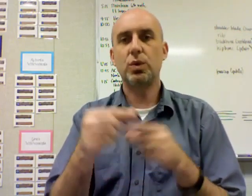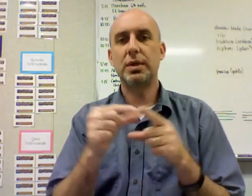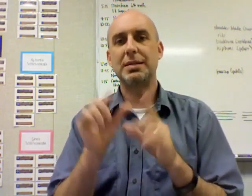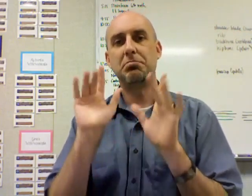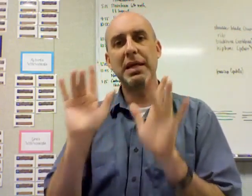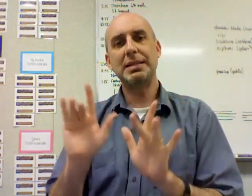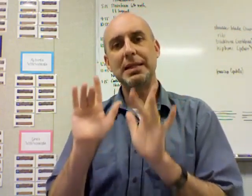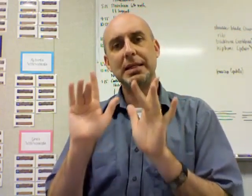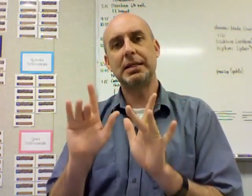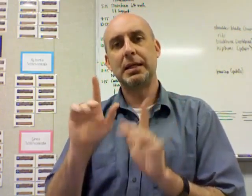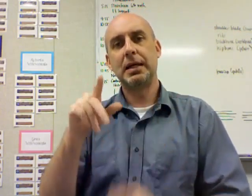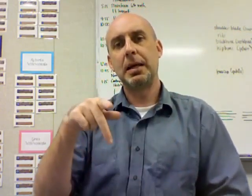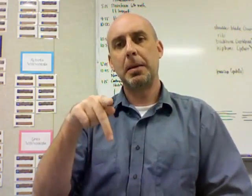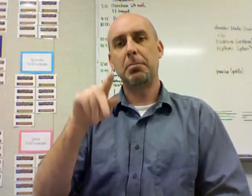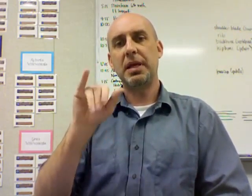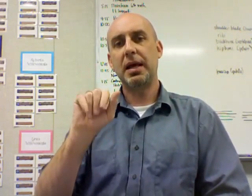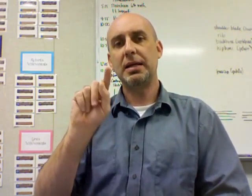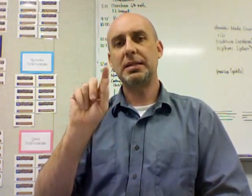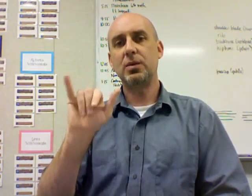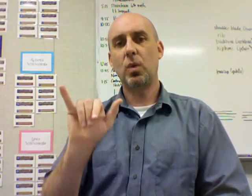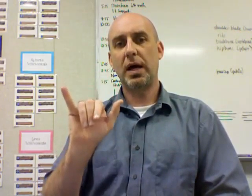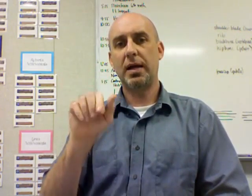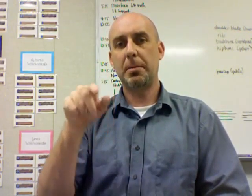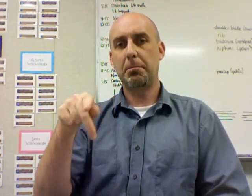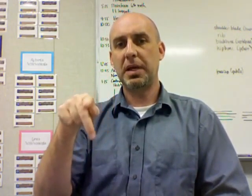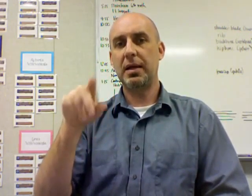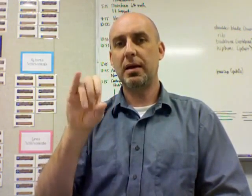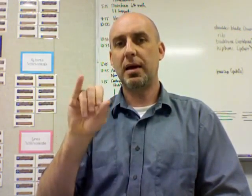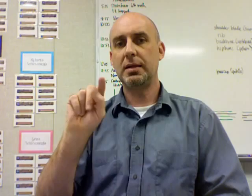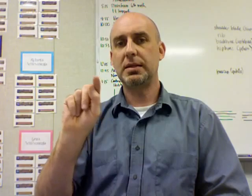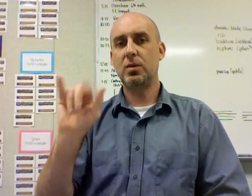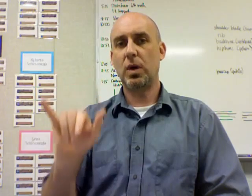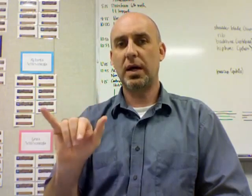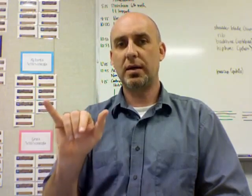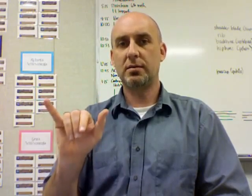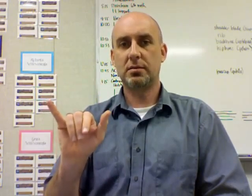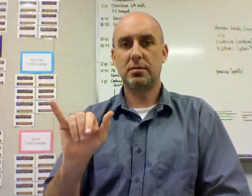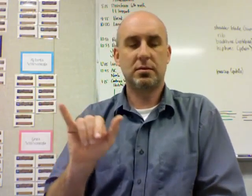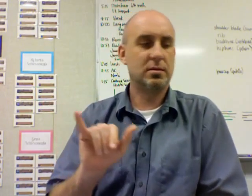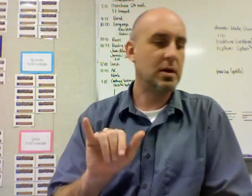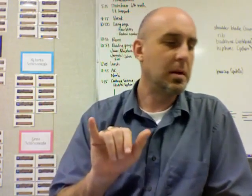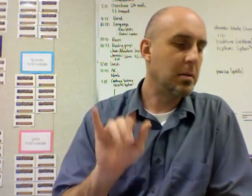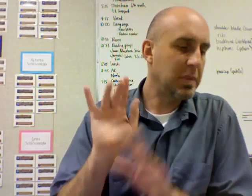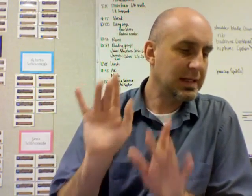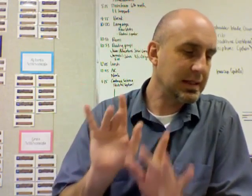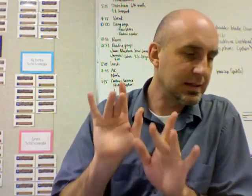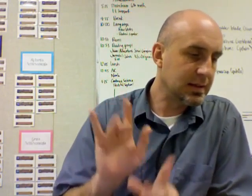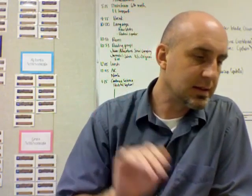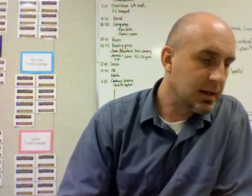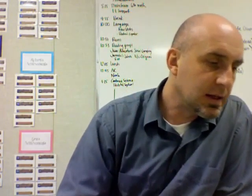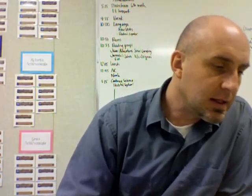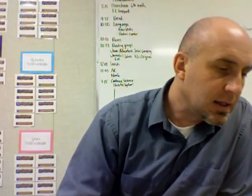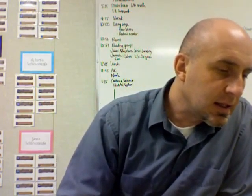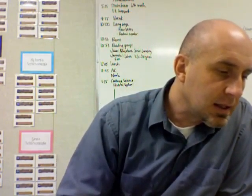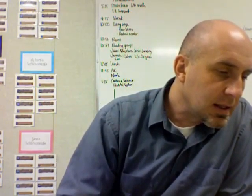is pity, P-I-T-Y, P-I-T-Y, pity. And